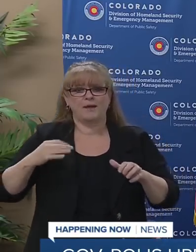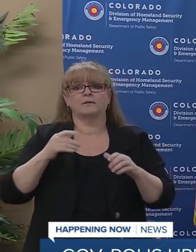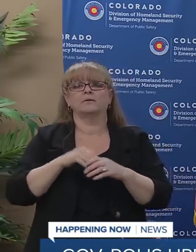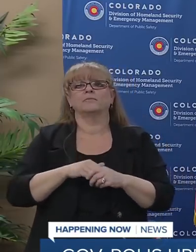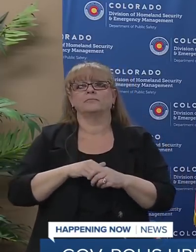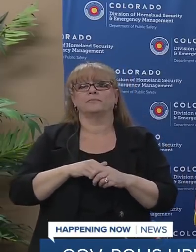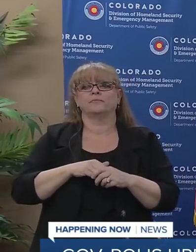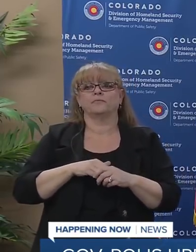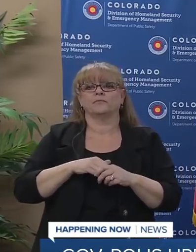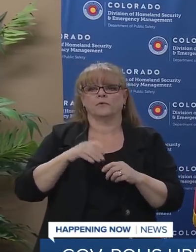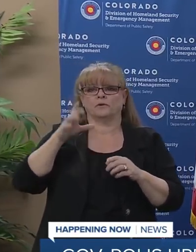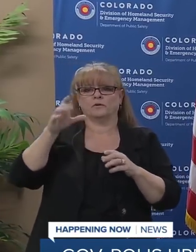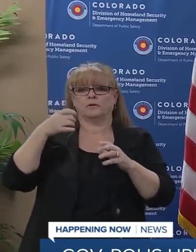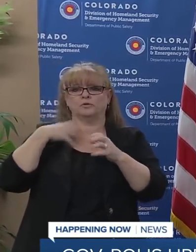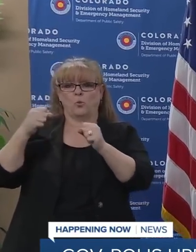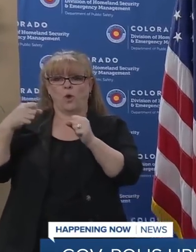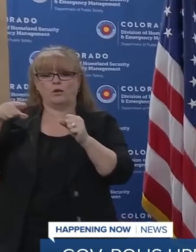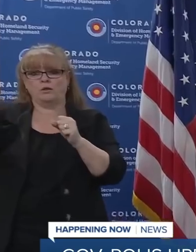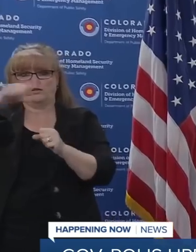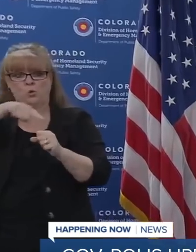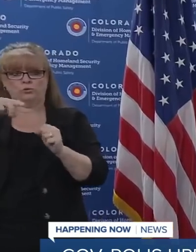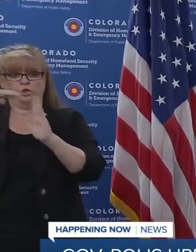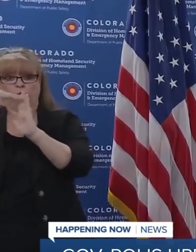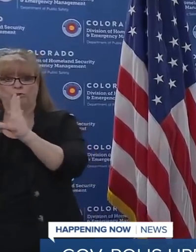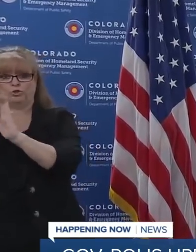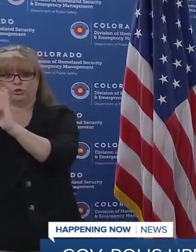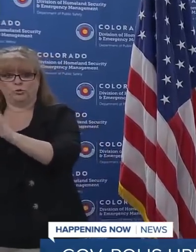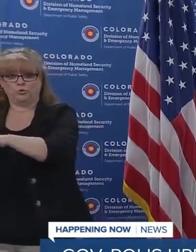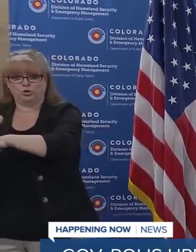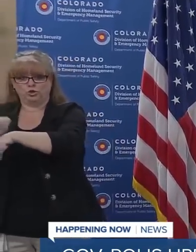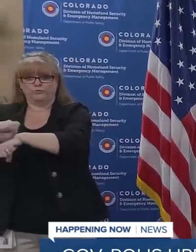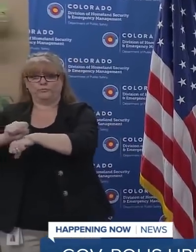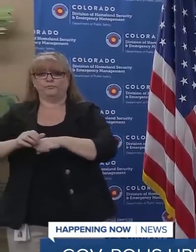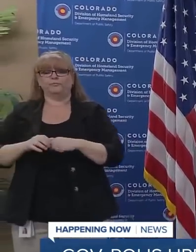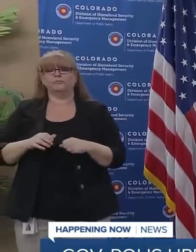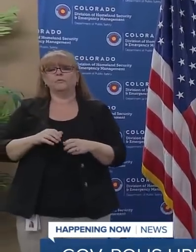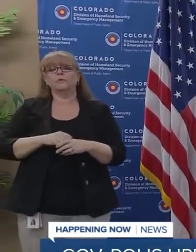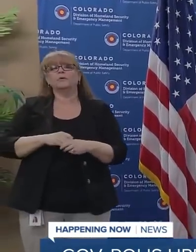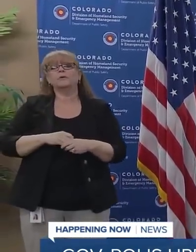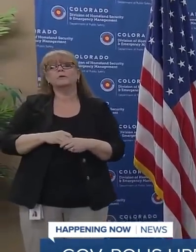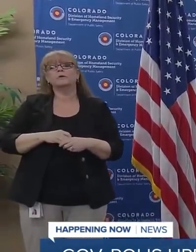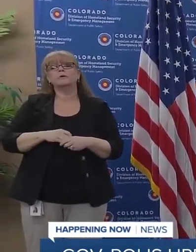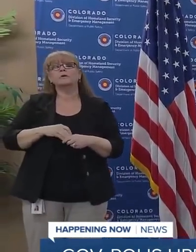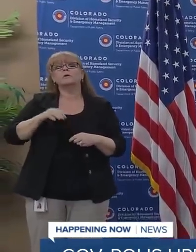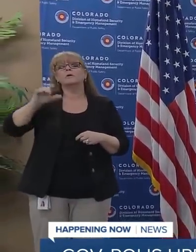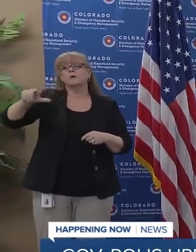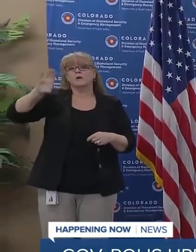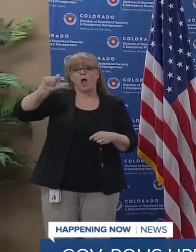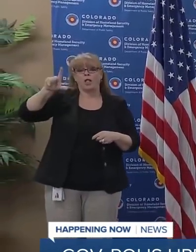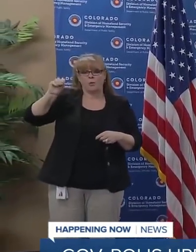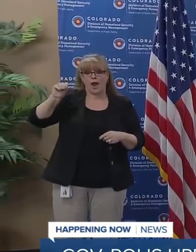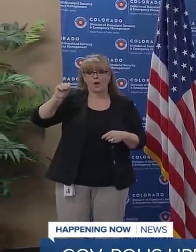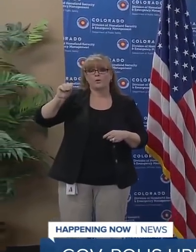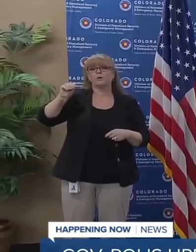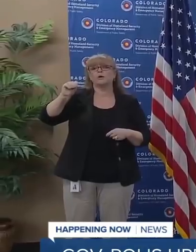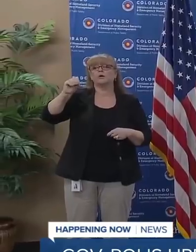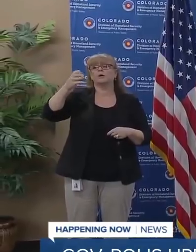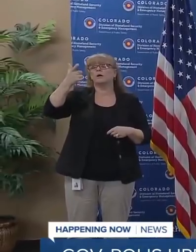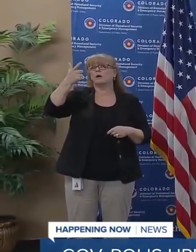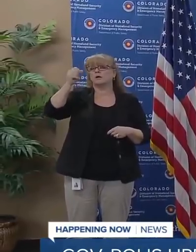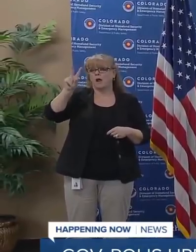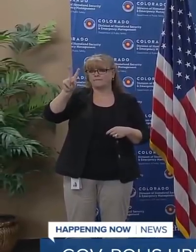site for more information. If you want information on unemployment, coloradoui.gov, also coloradogov.cdle for all of